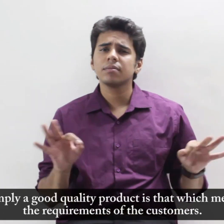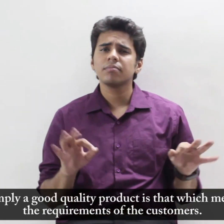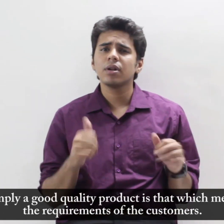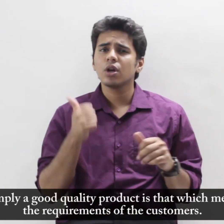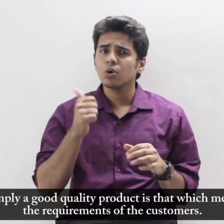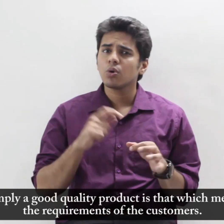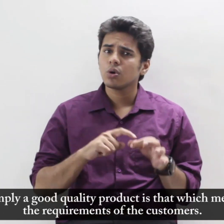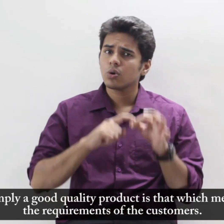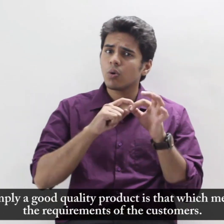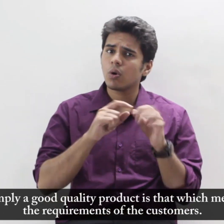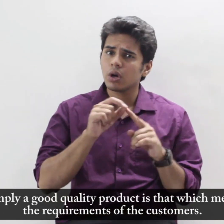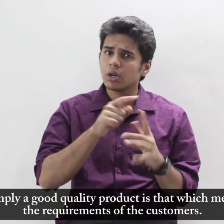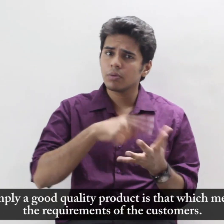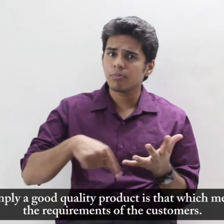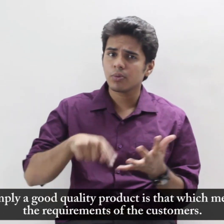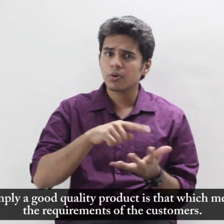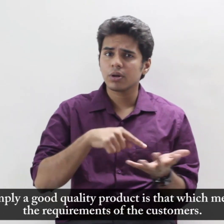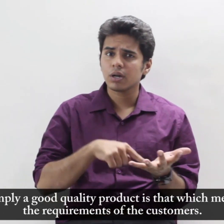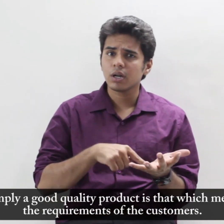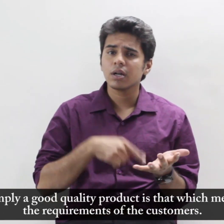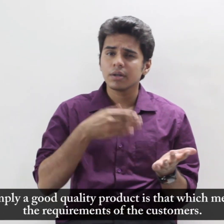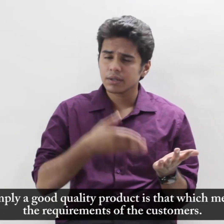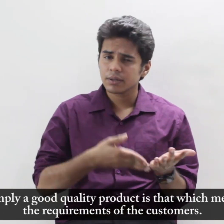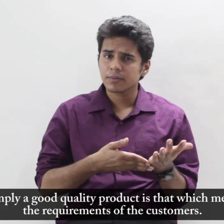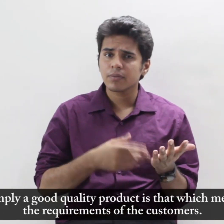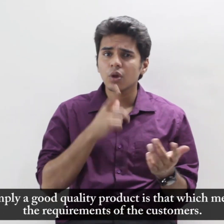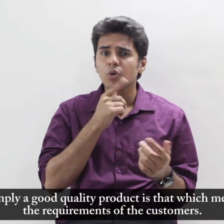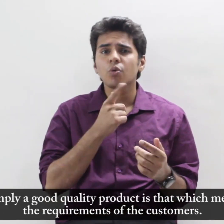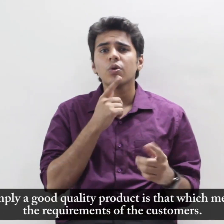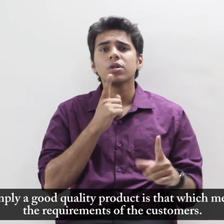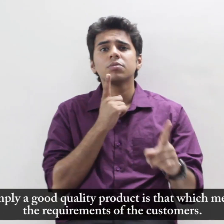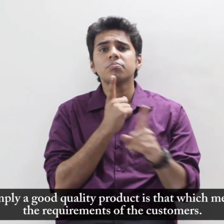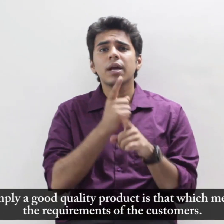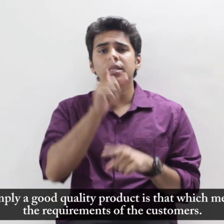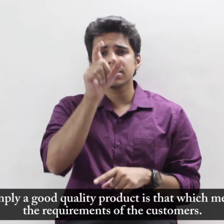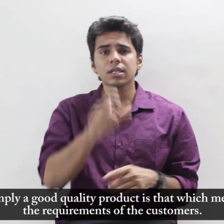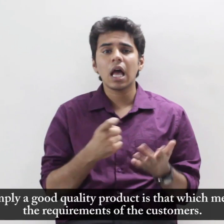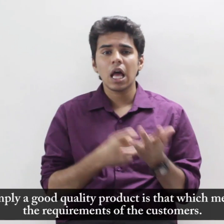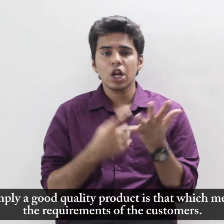Simply, a good quality product is that which meets the requirement of the customers.